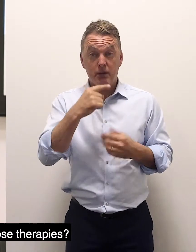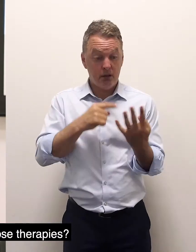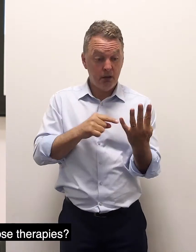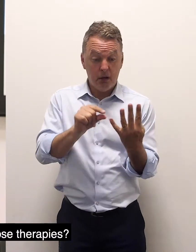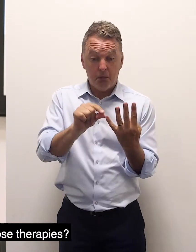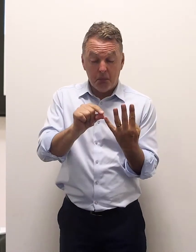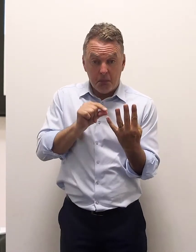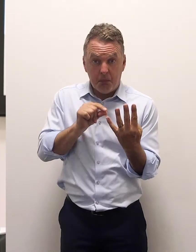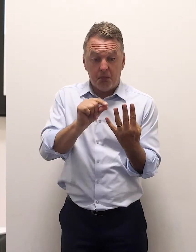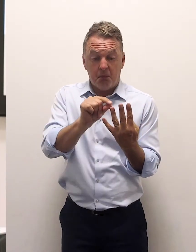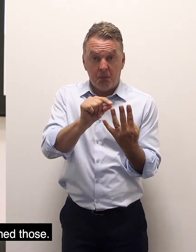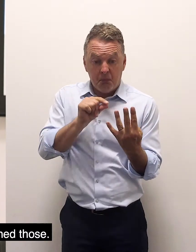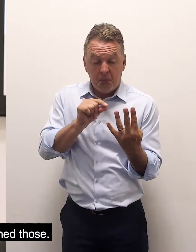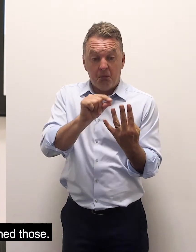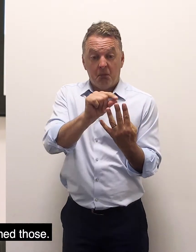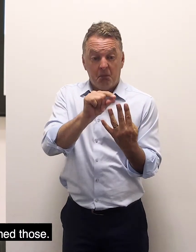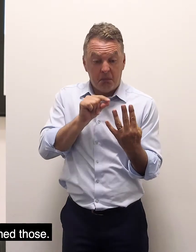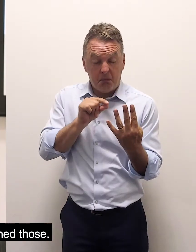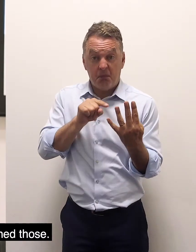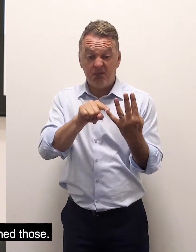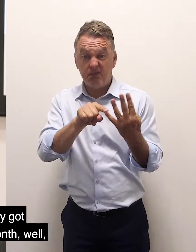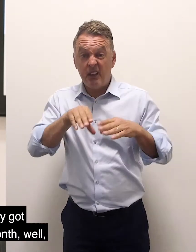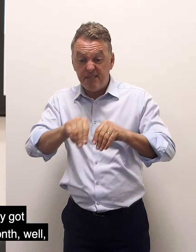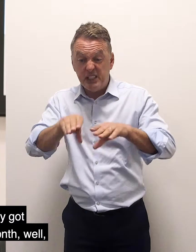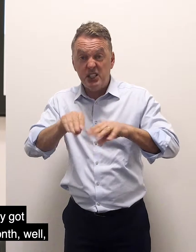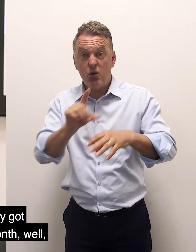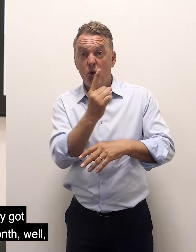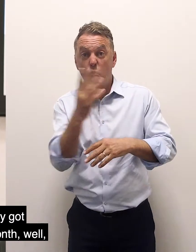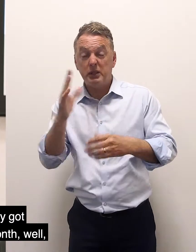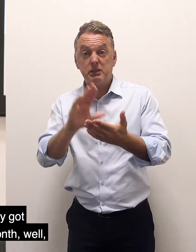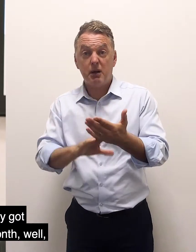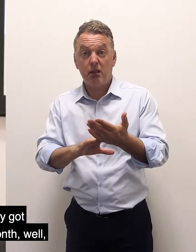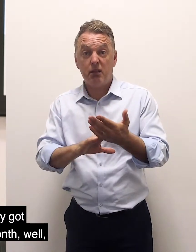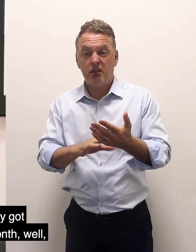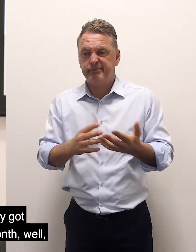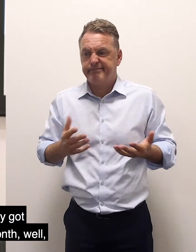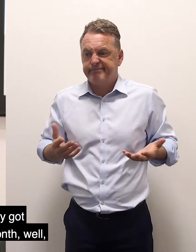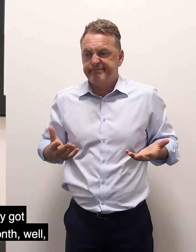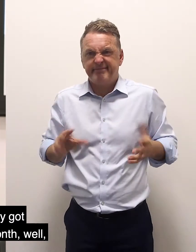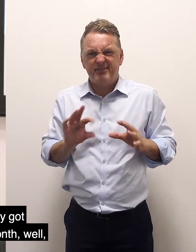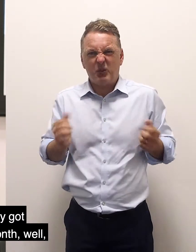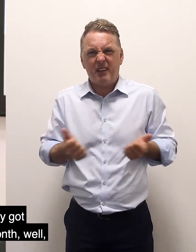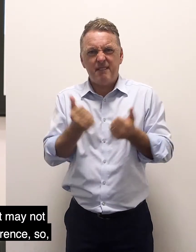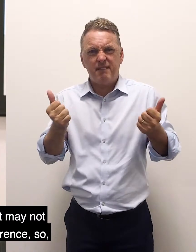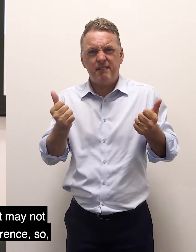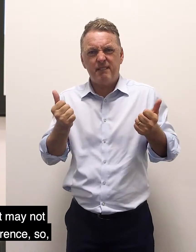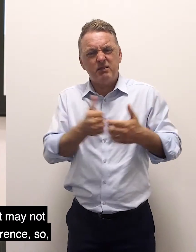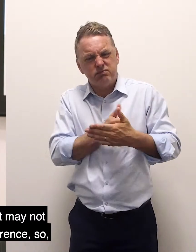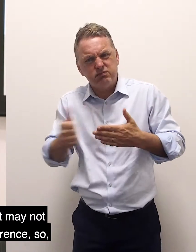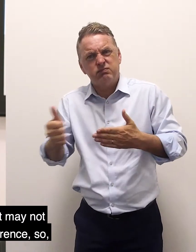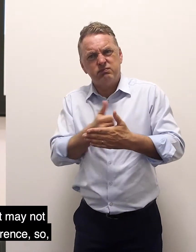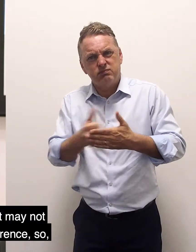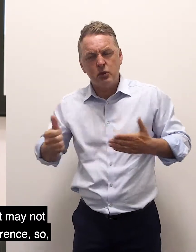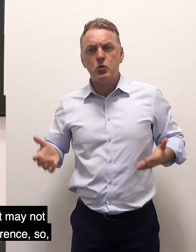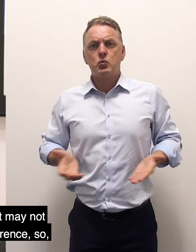therapies? Yeah. People were rationed those. So if you only got physio once a month, well, what